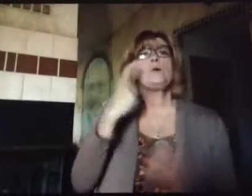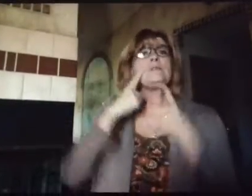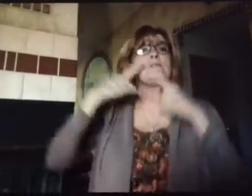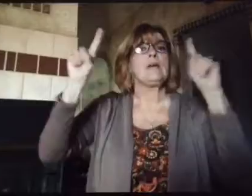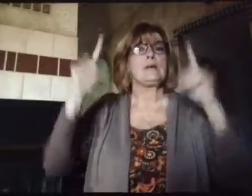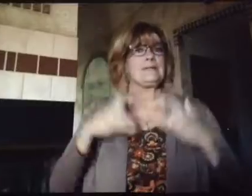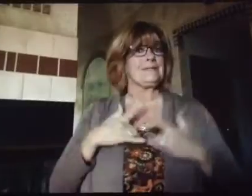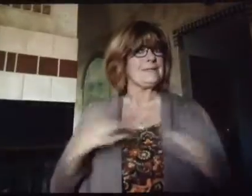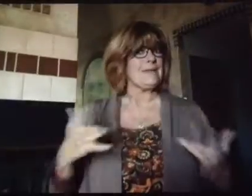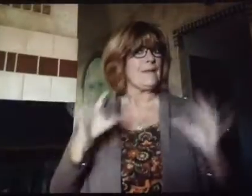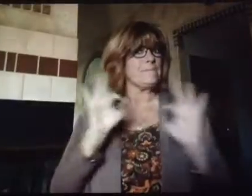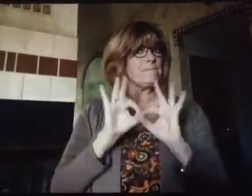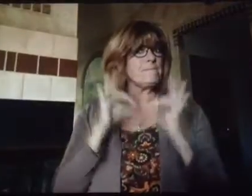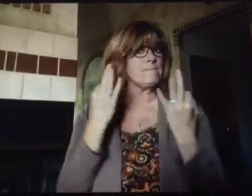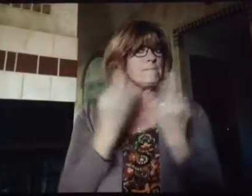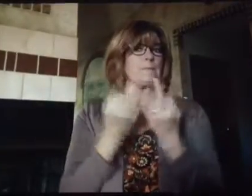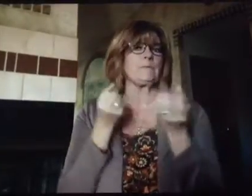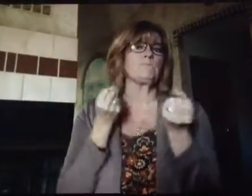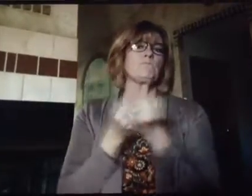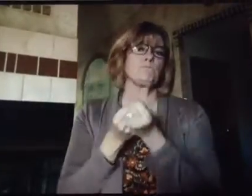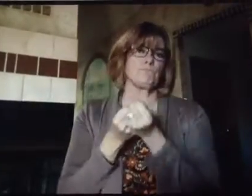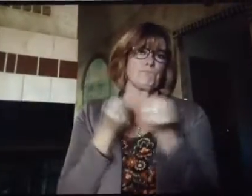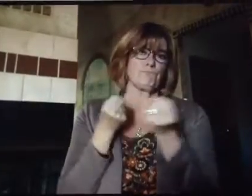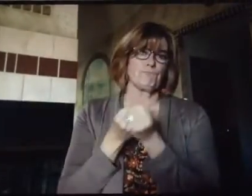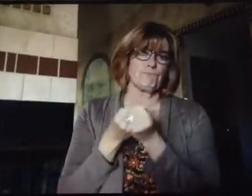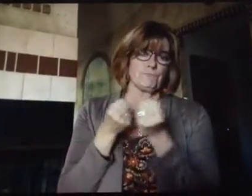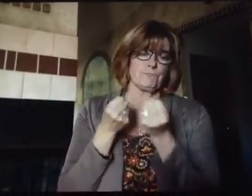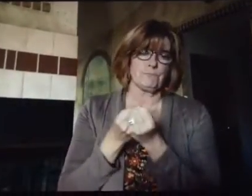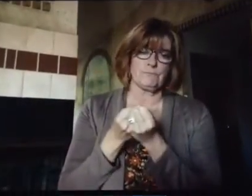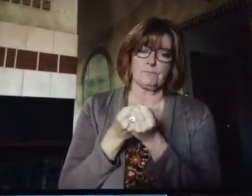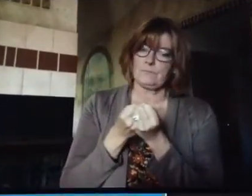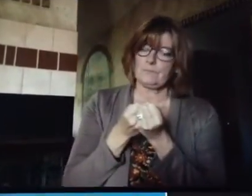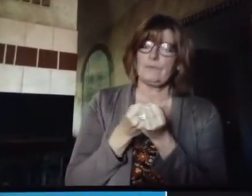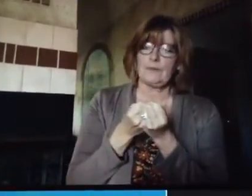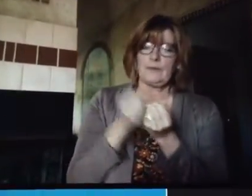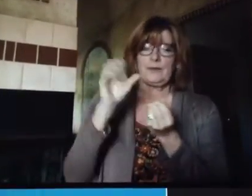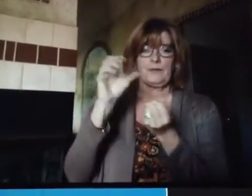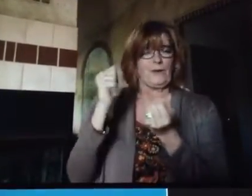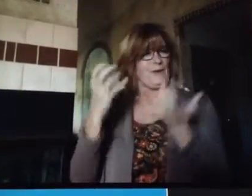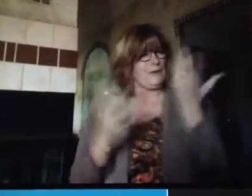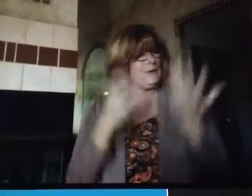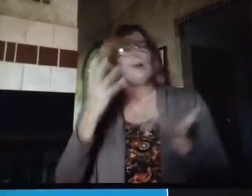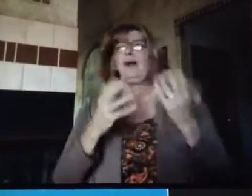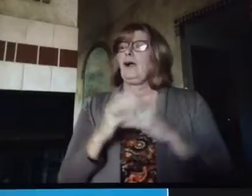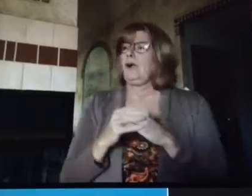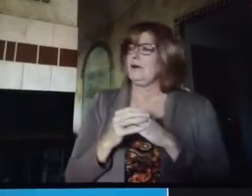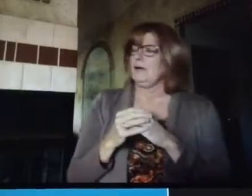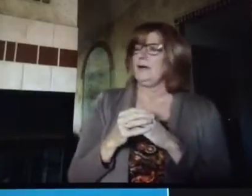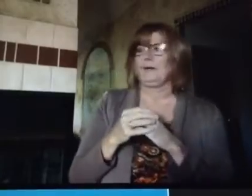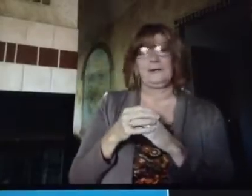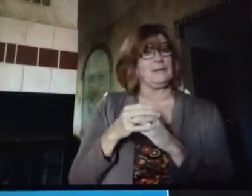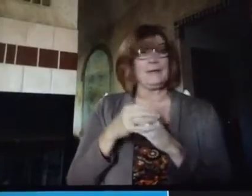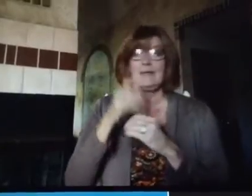Now, something else we found is that people who are successful in their field also have a very supportive family.